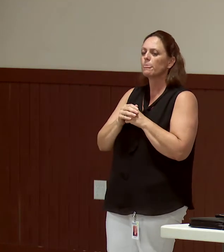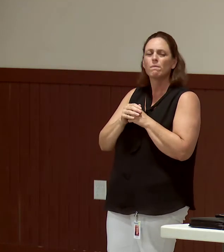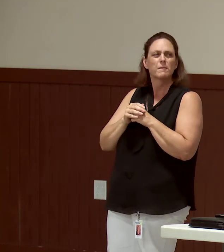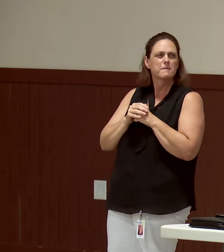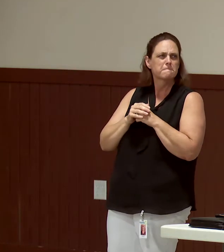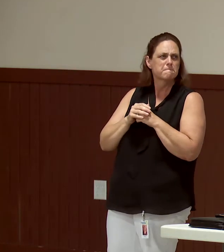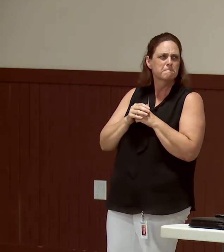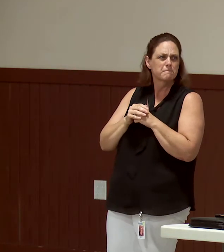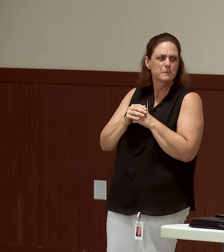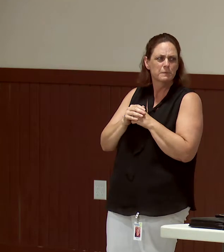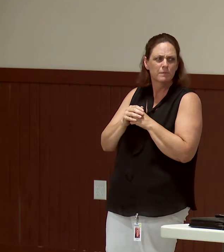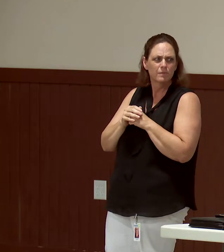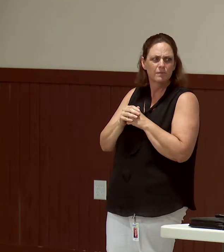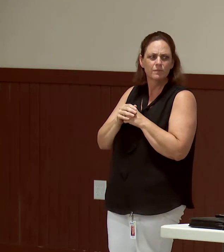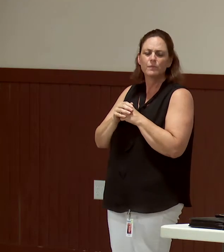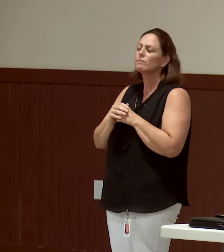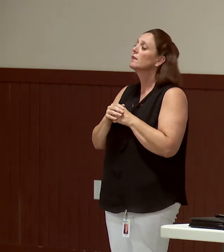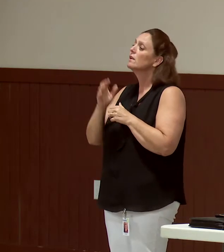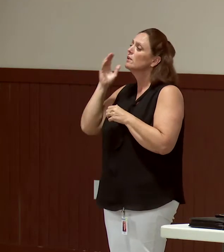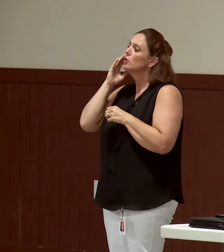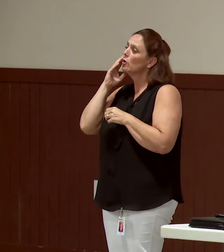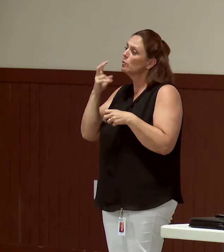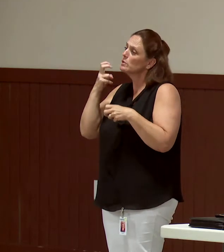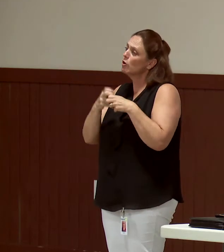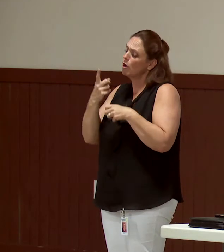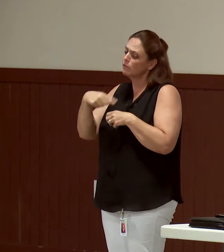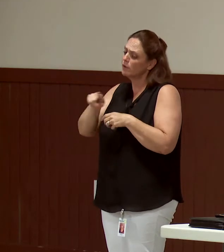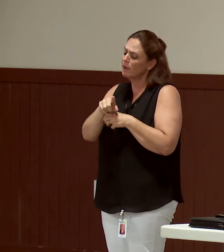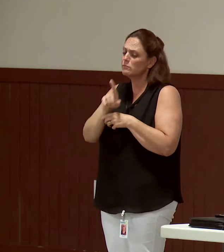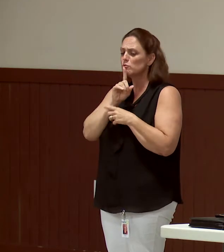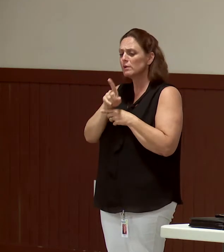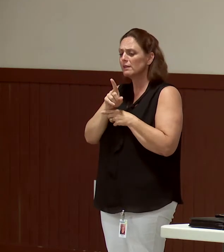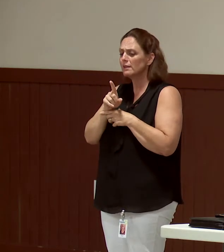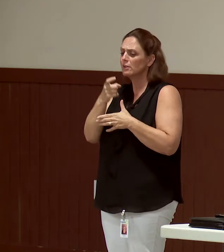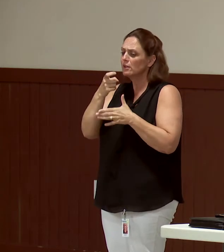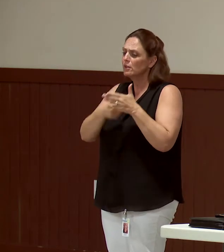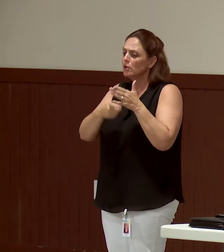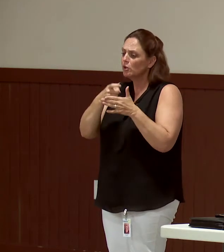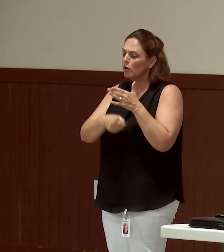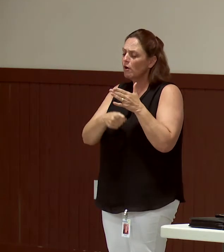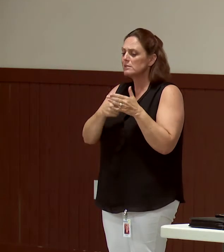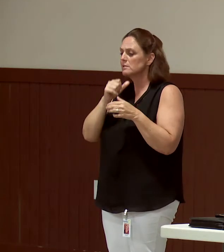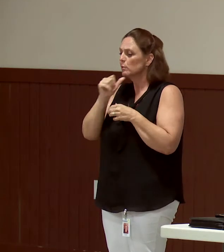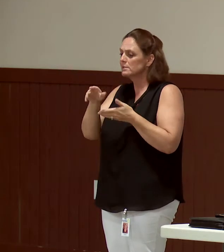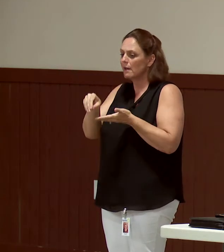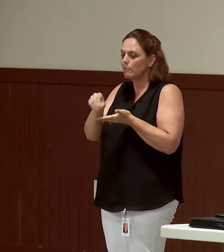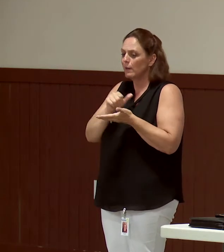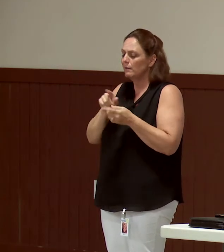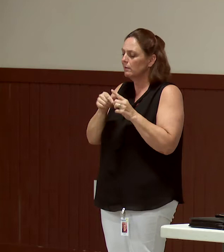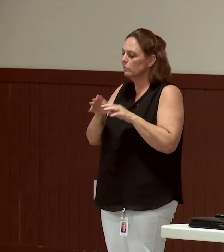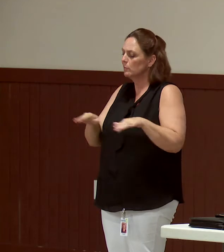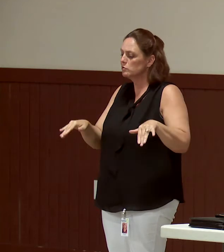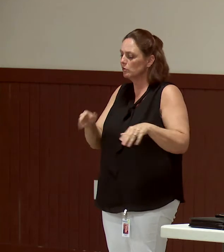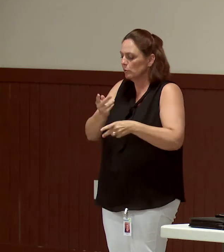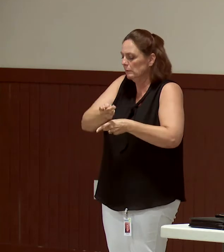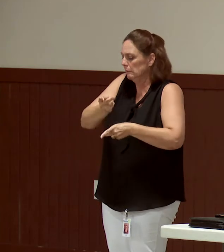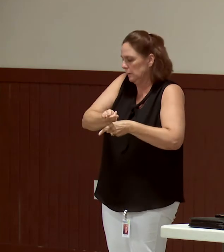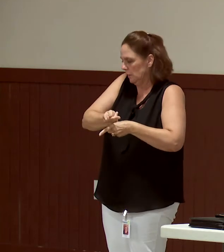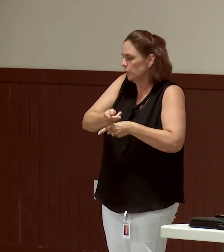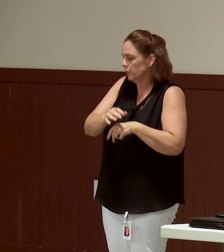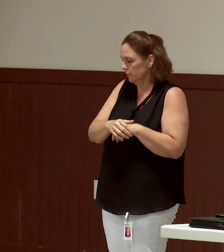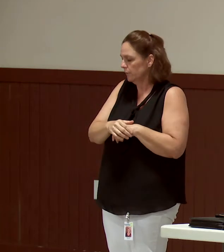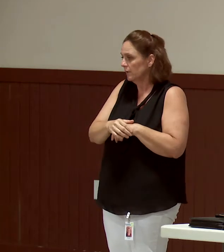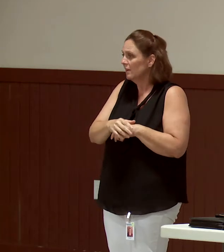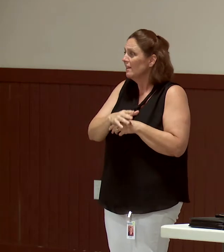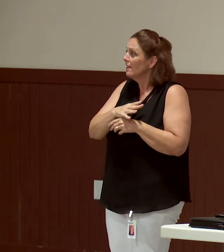those centers and make it harder for them to even break even. There's a high cost associated with PPE when you have to keep staff and the children that are